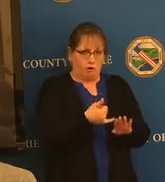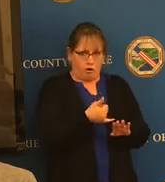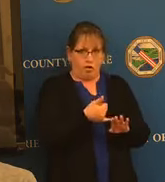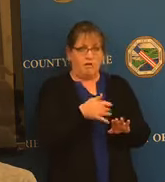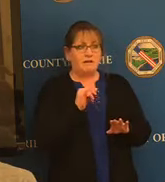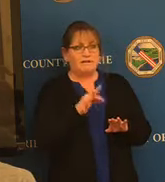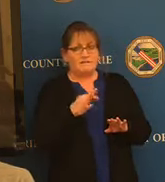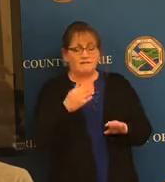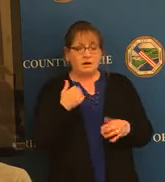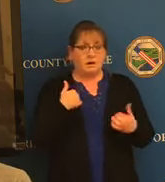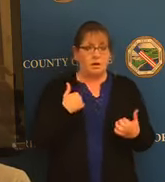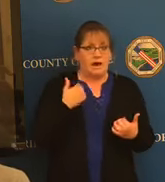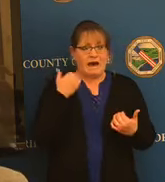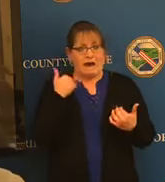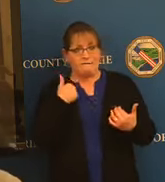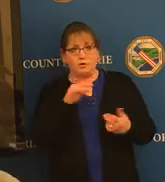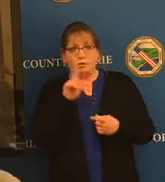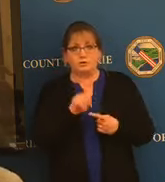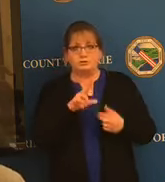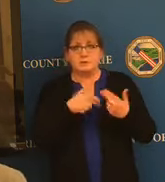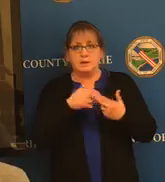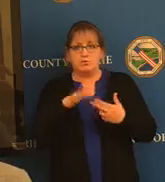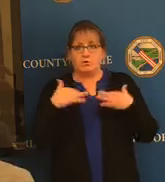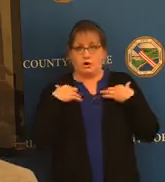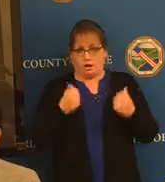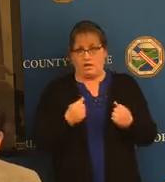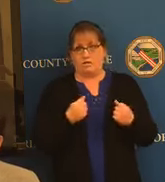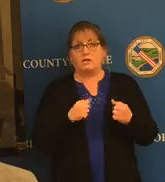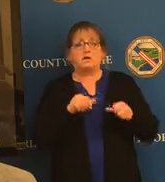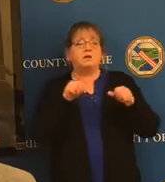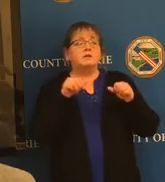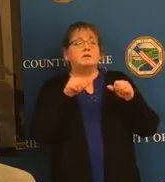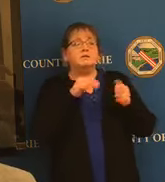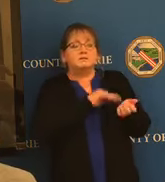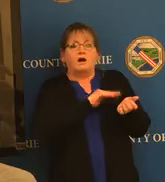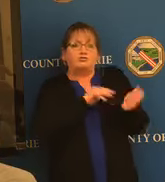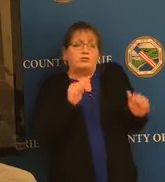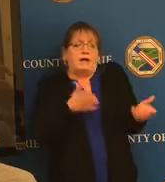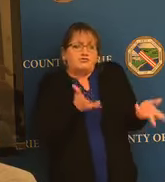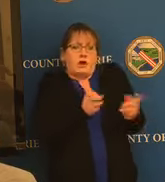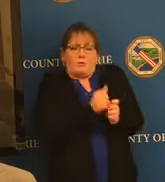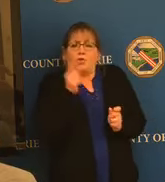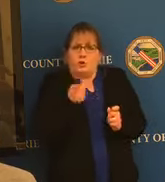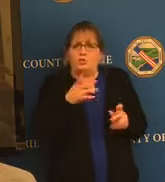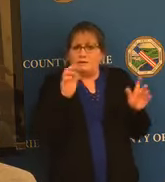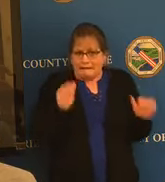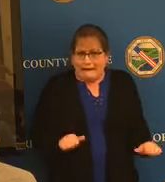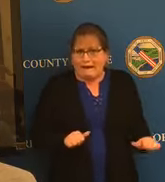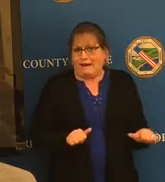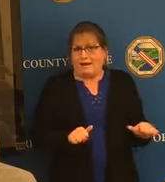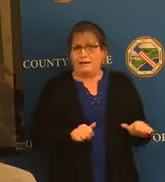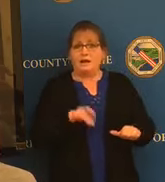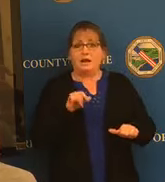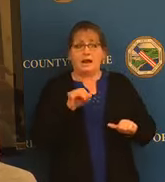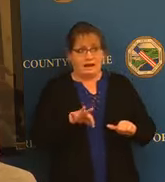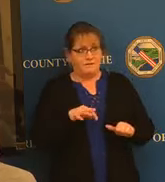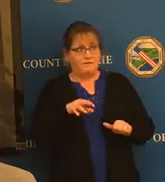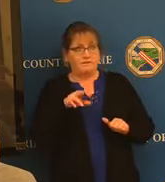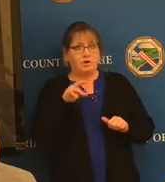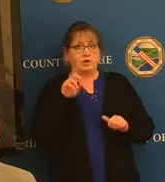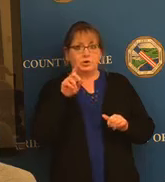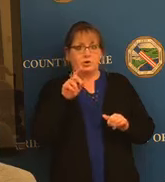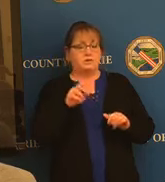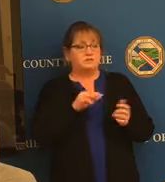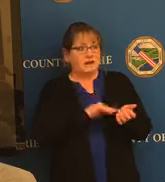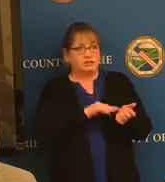questions about your health, they can probably very easily be answered over the phone. And if you do need to be seen, call ahead so they